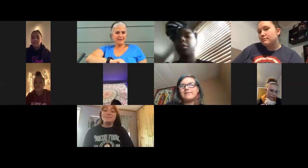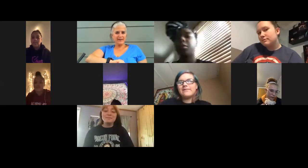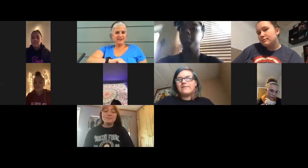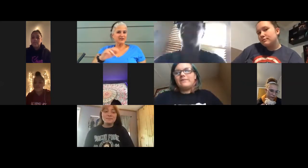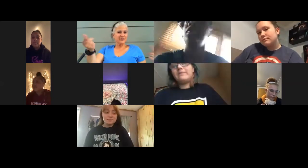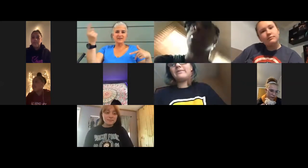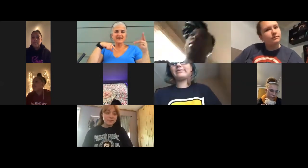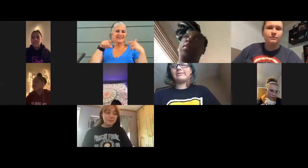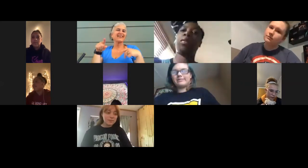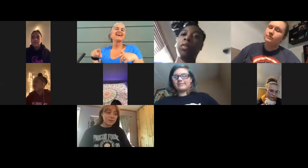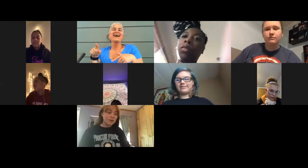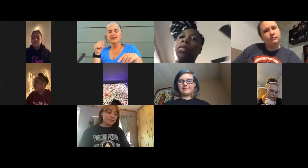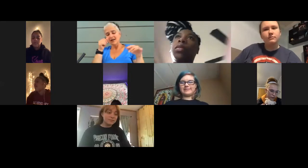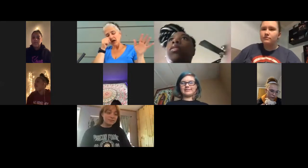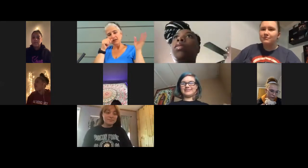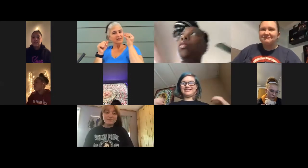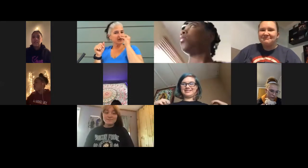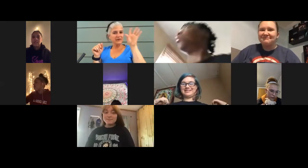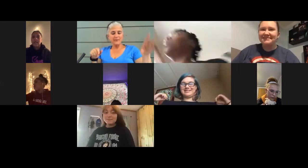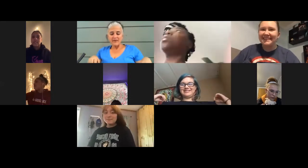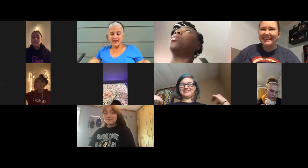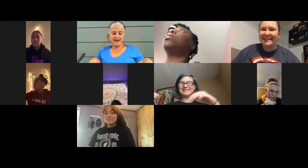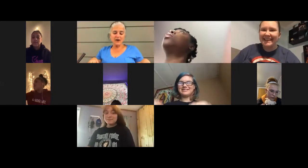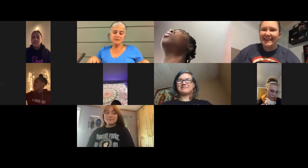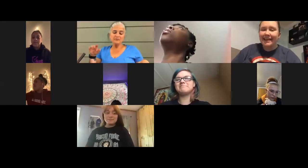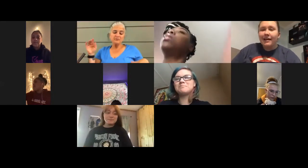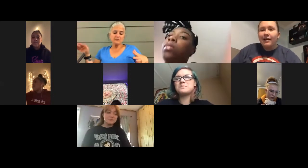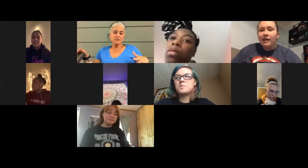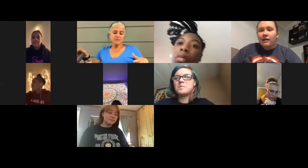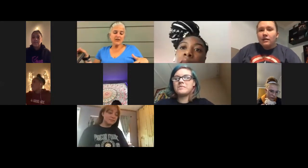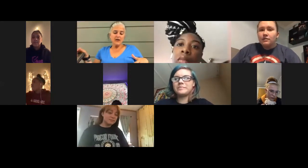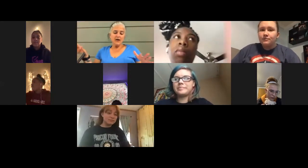good workout. I'm like, just because I'm signing. No, I don't care.